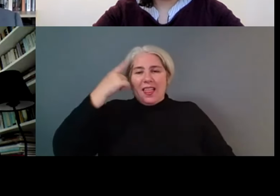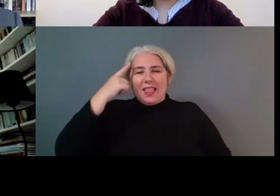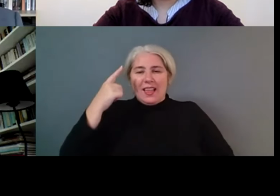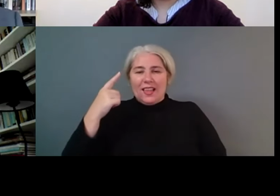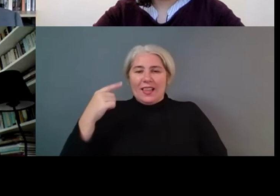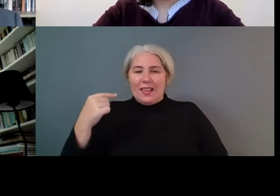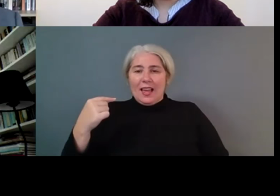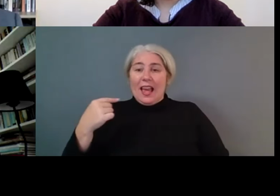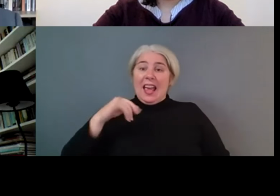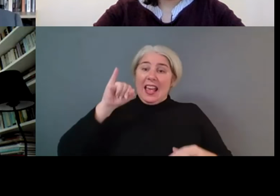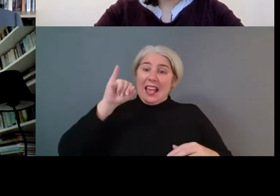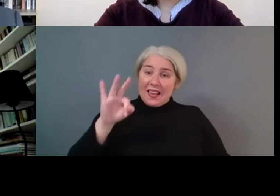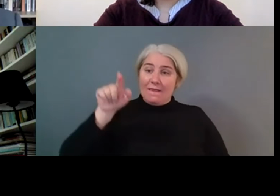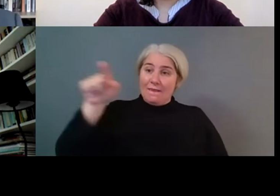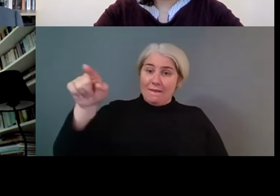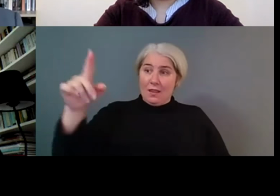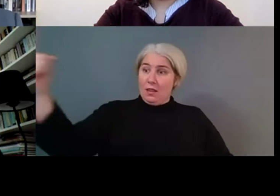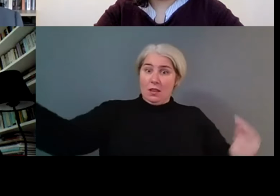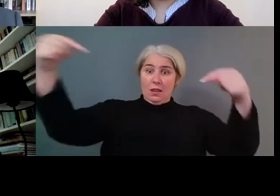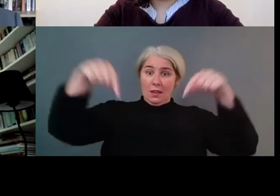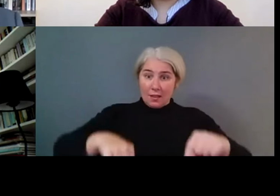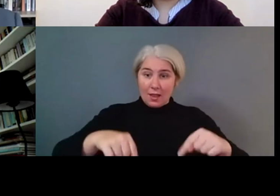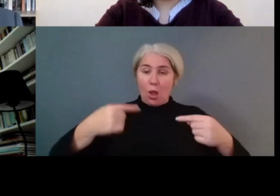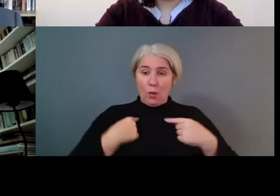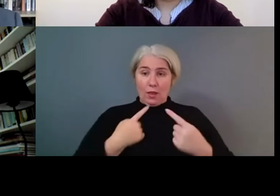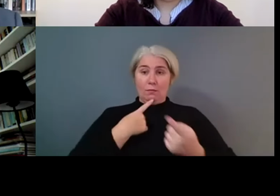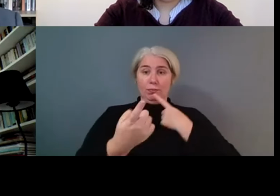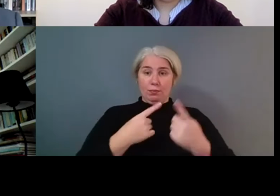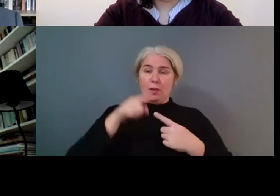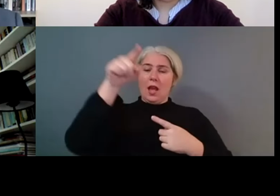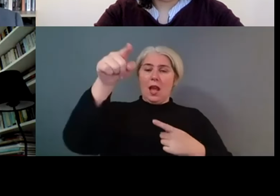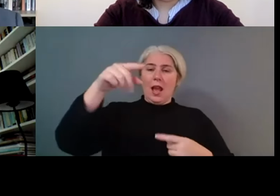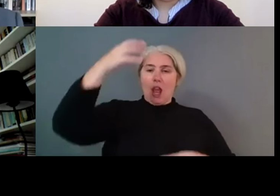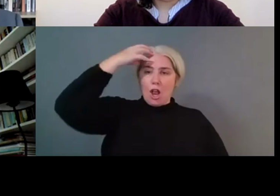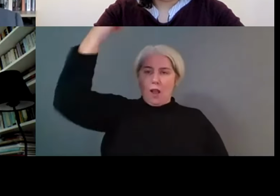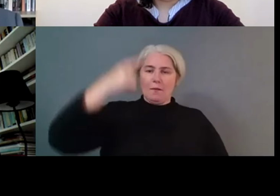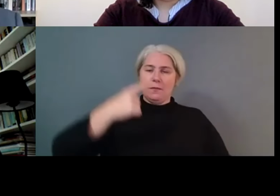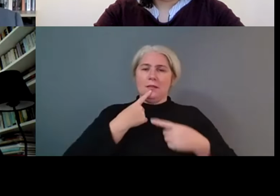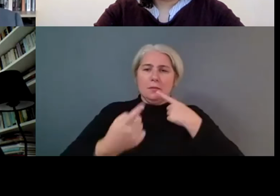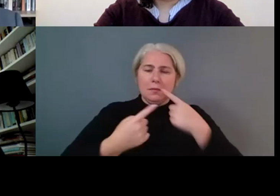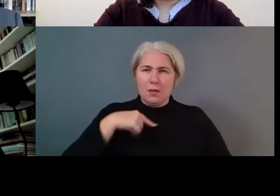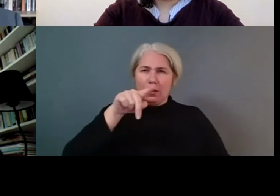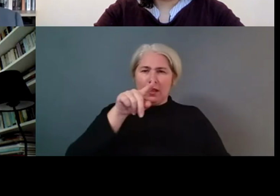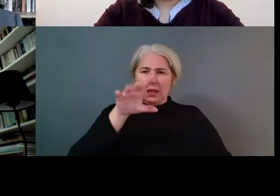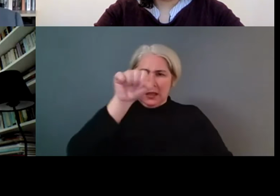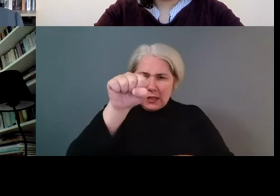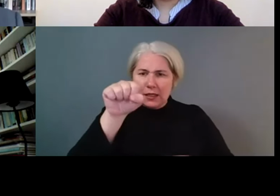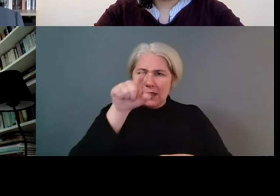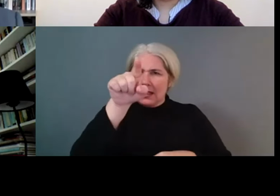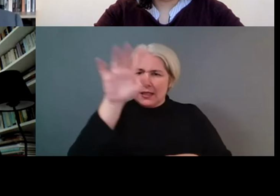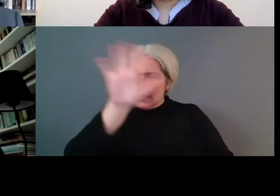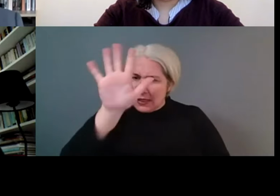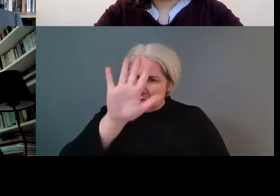state party. But however, there might be some, for example, we have an example, a recent example in